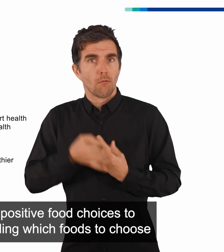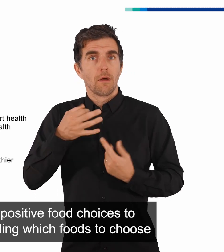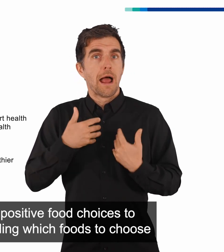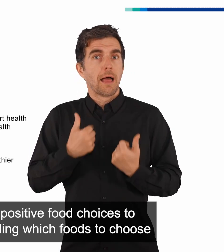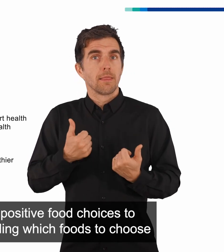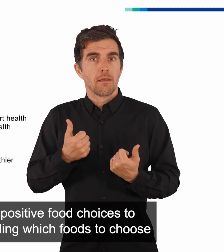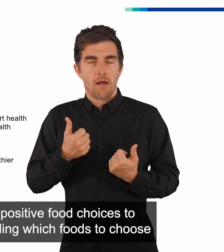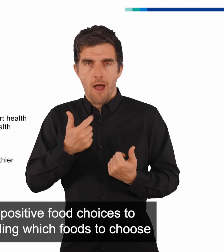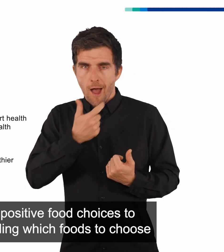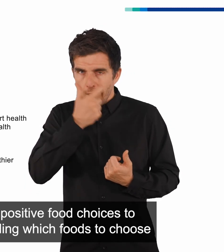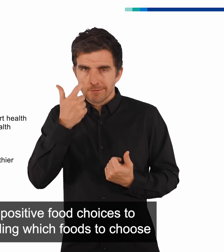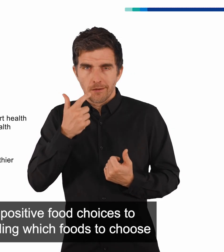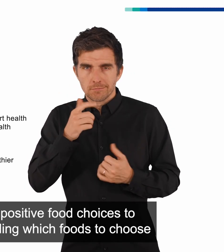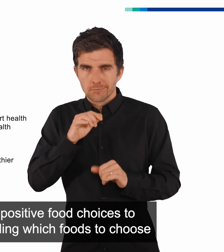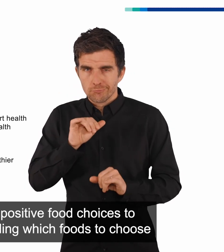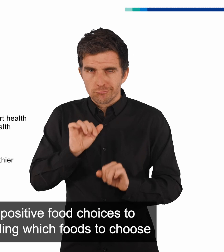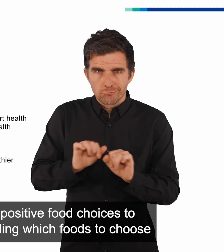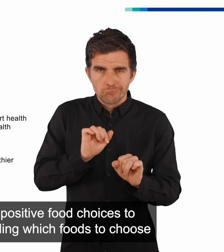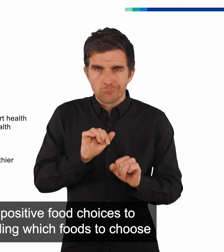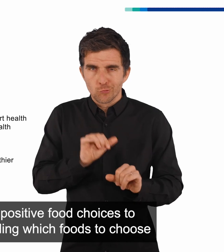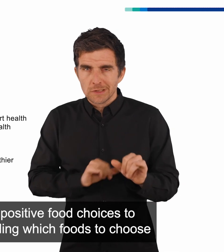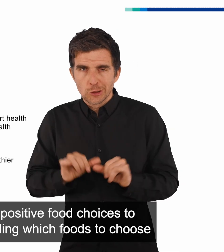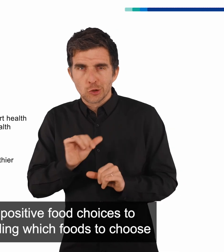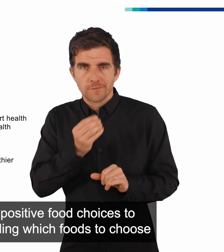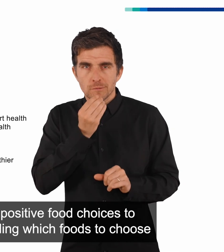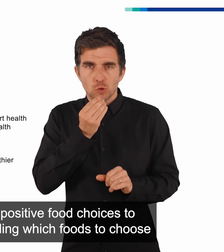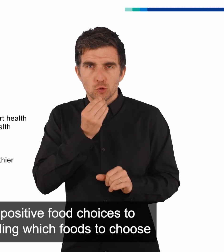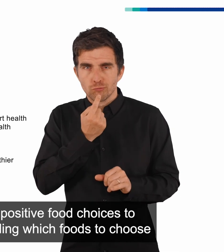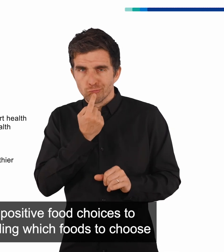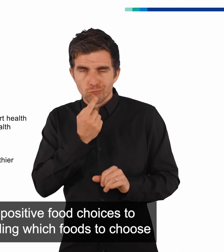portion sizes, and better understand food labelling.